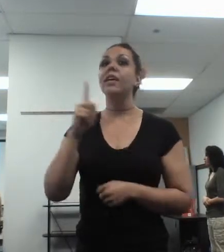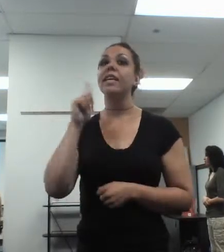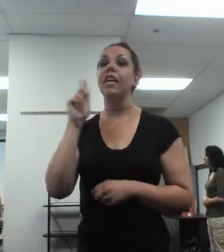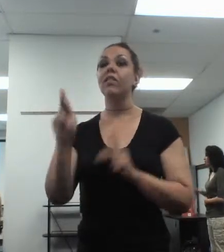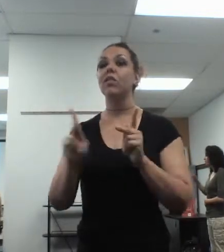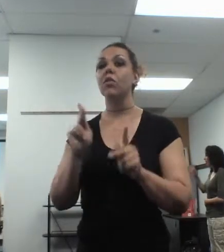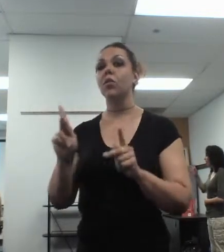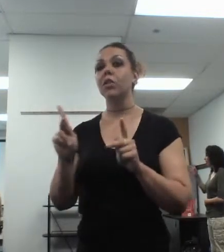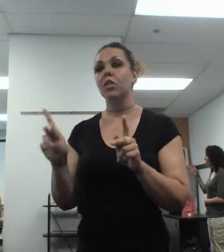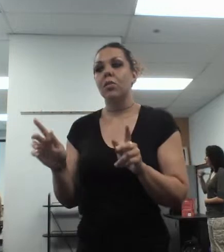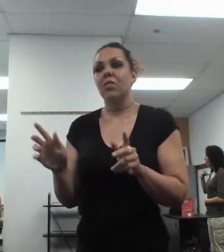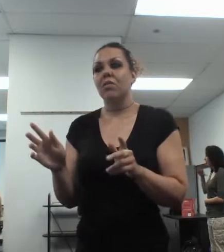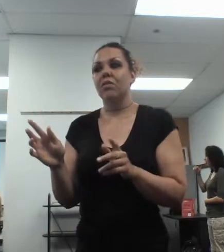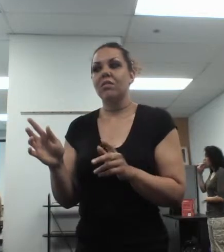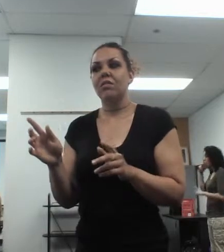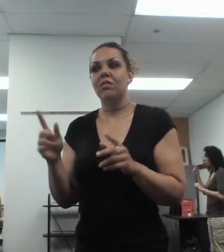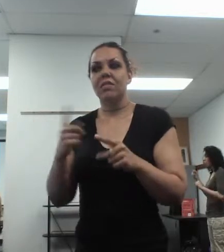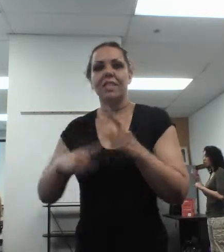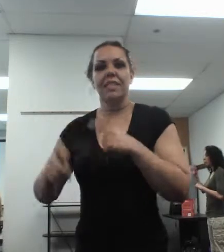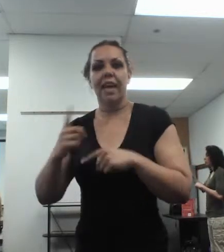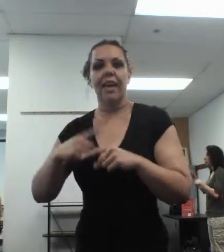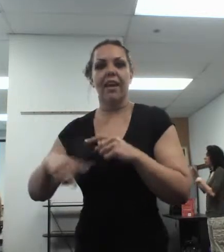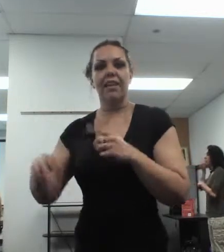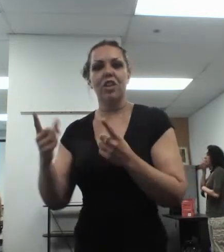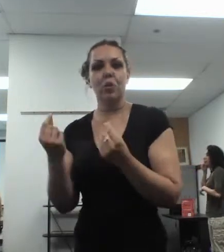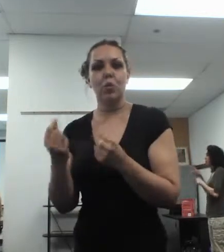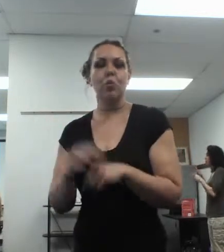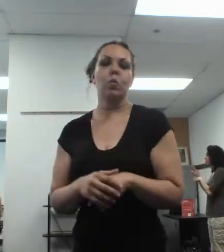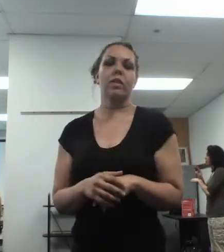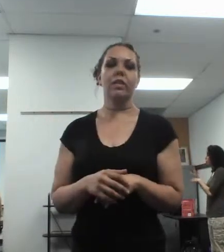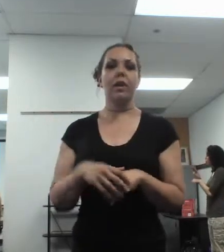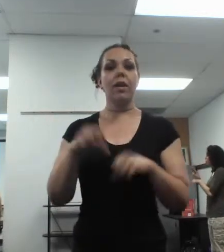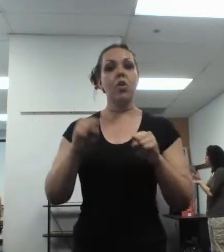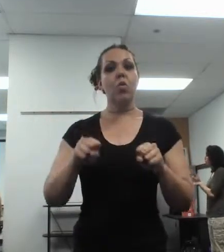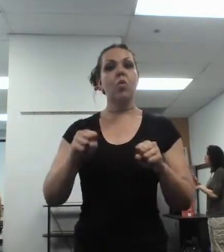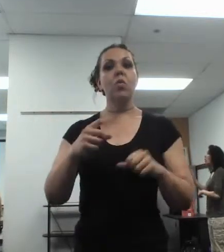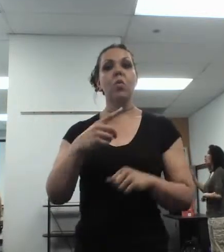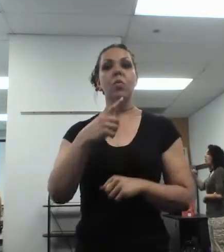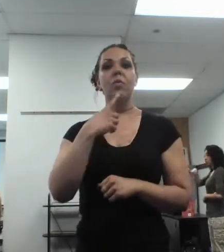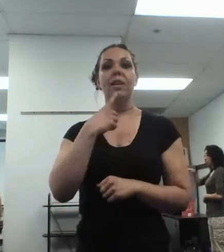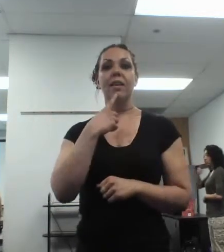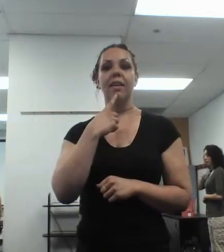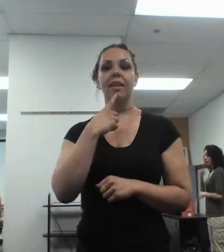that's great. That's their mode of communication. But we can say success without making any sound.